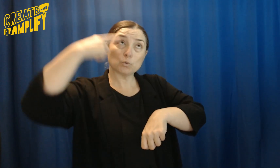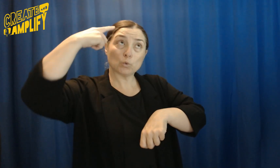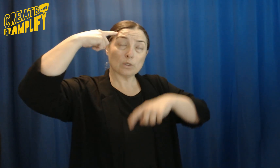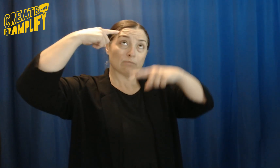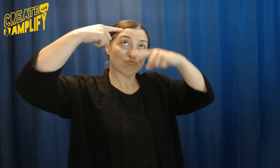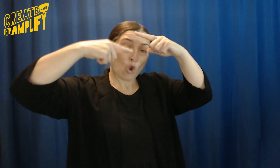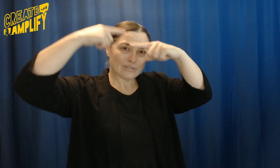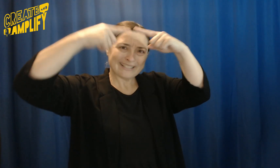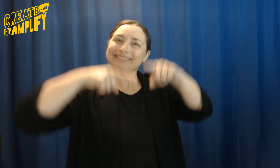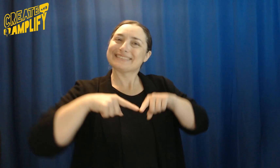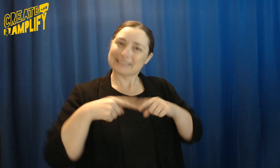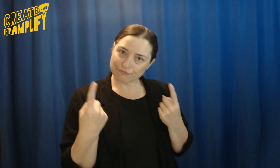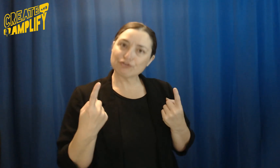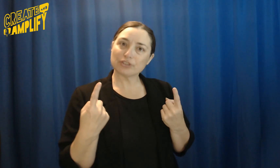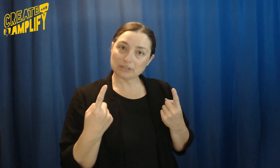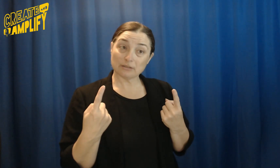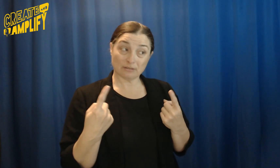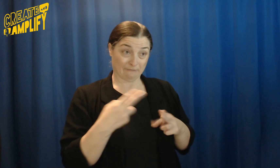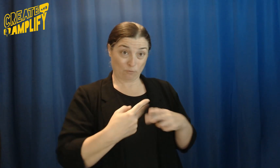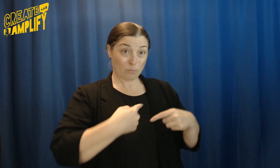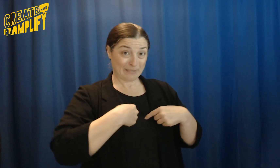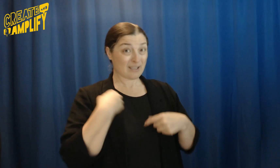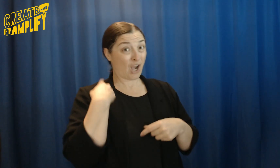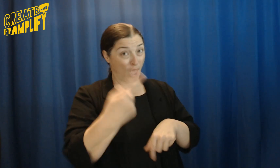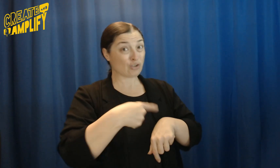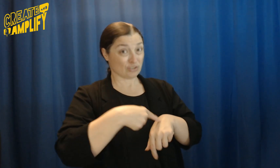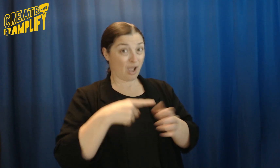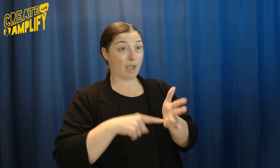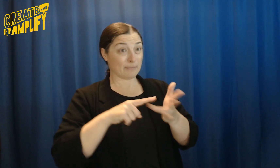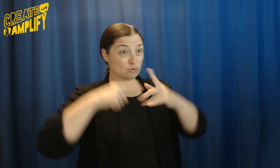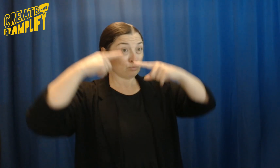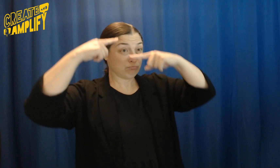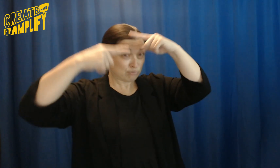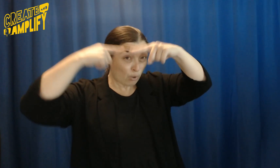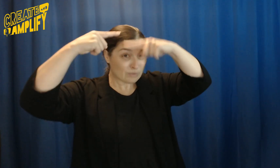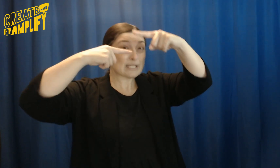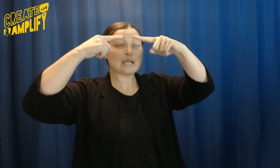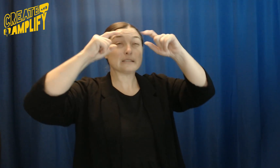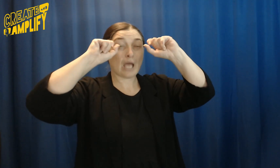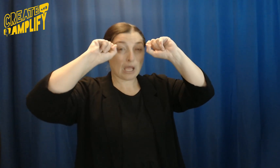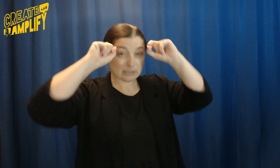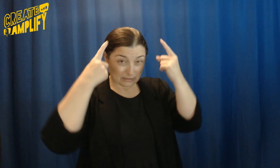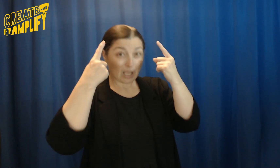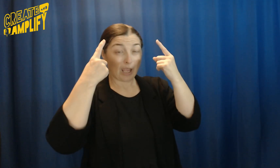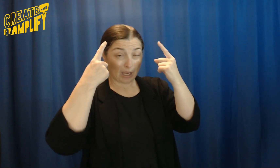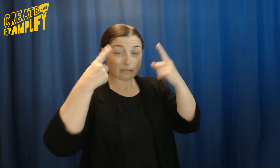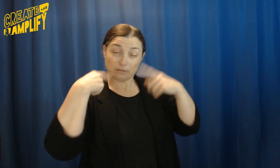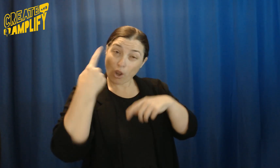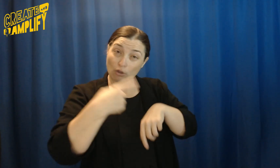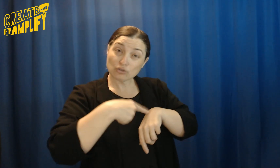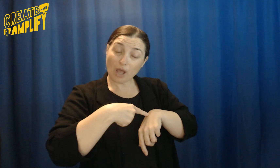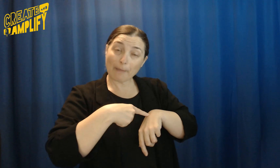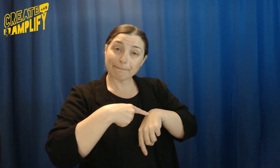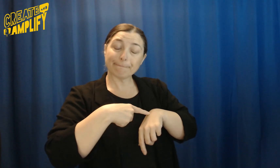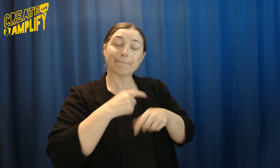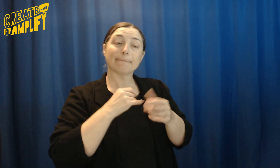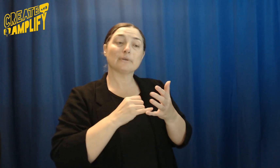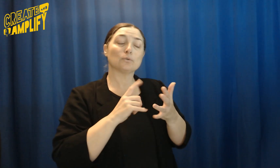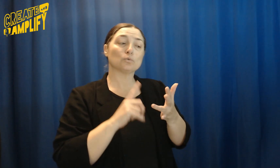people. It takes me a long time to process things and understand them. So having these books